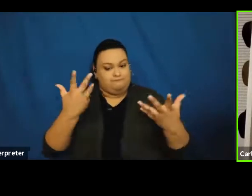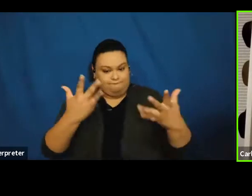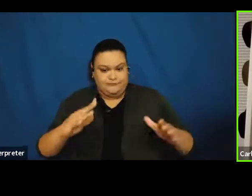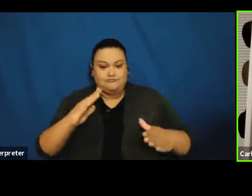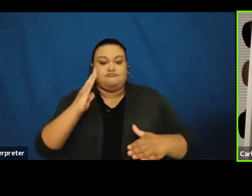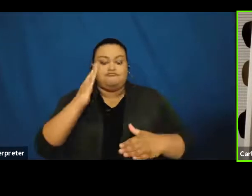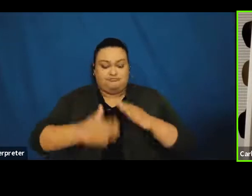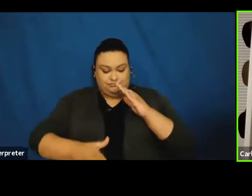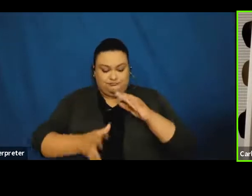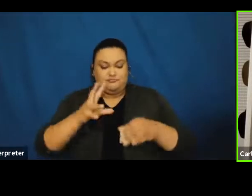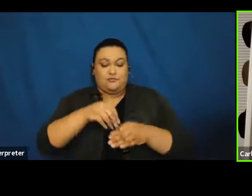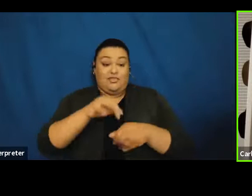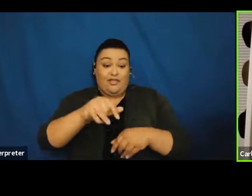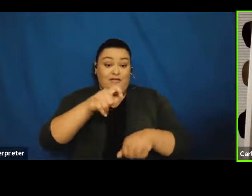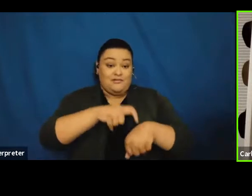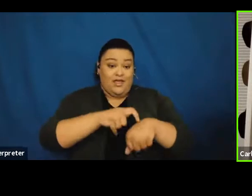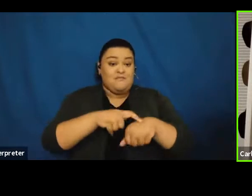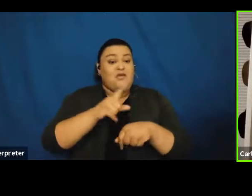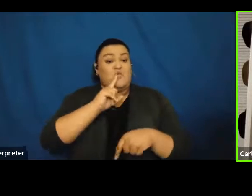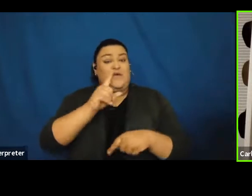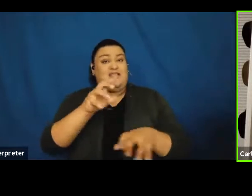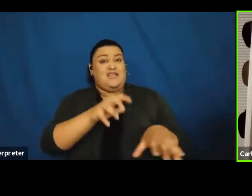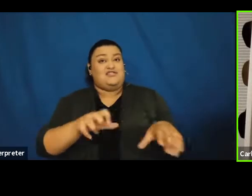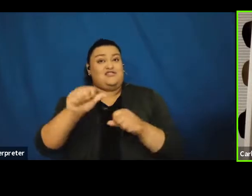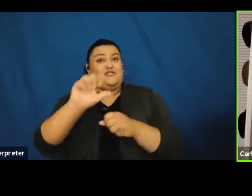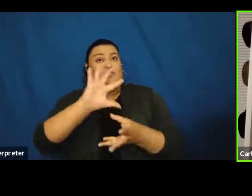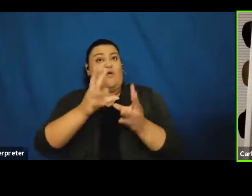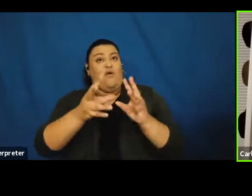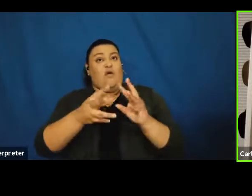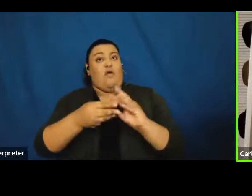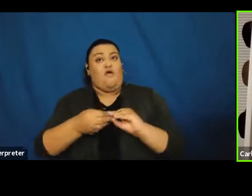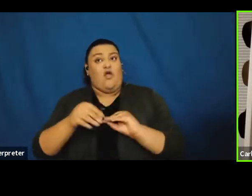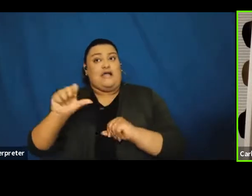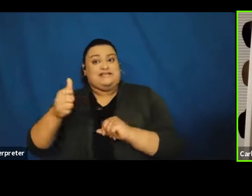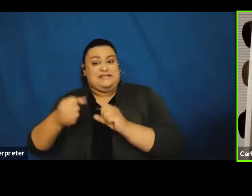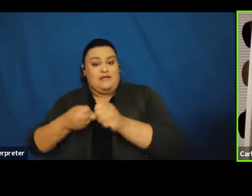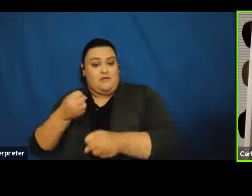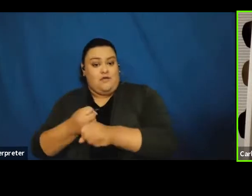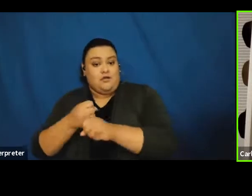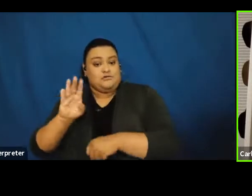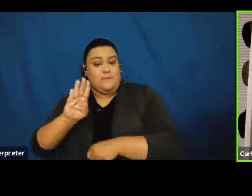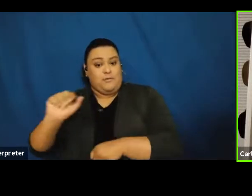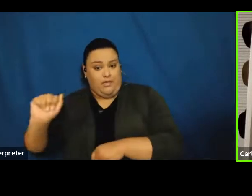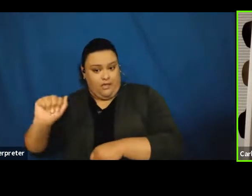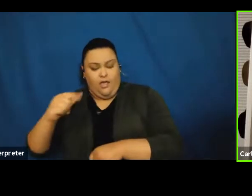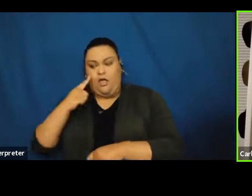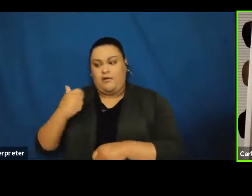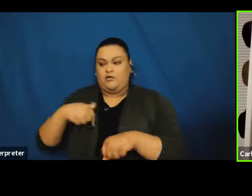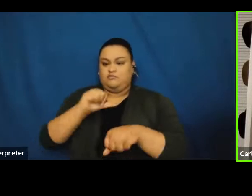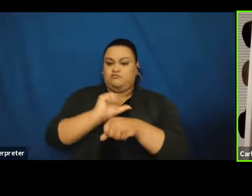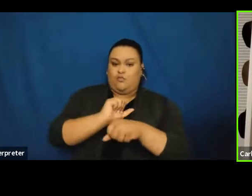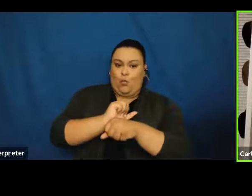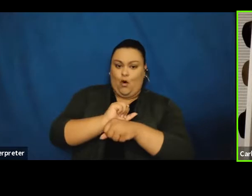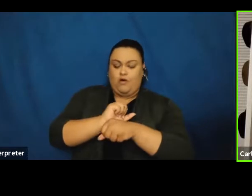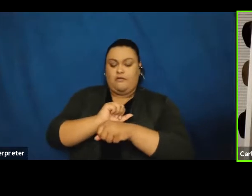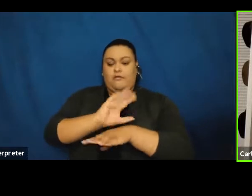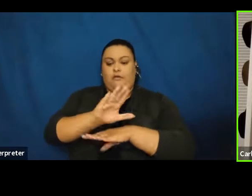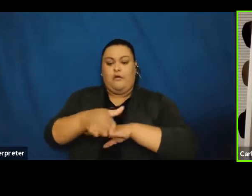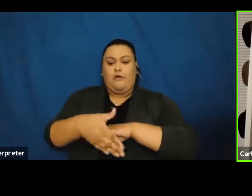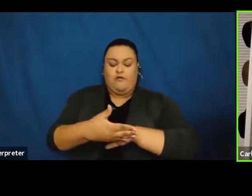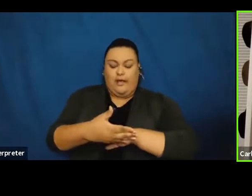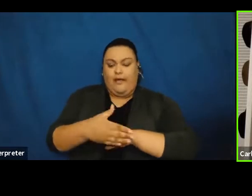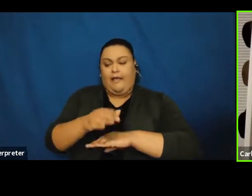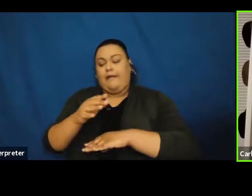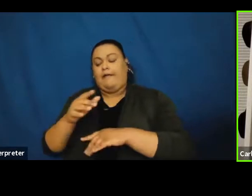me 10 years approximately to get my BA. Working night and day and so forth,